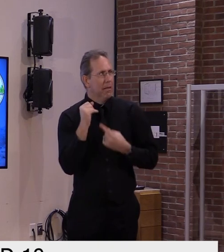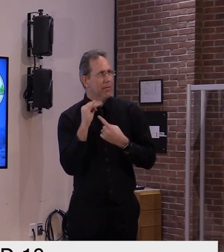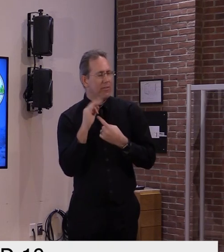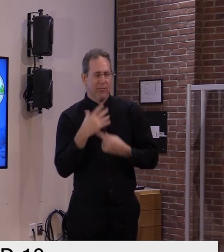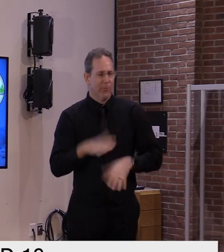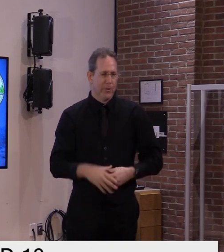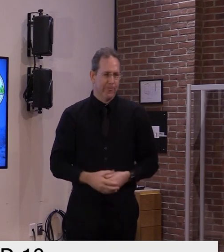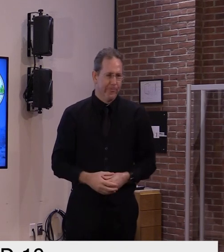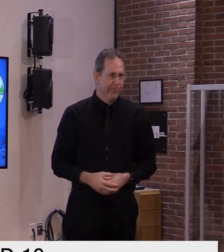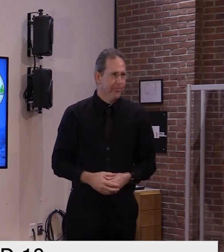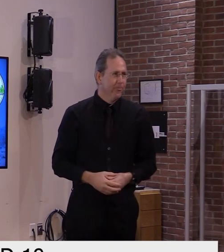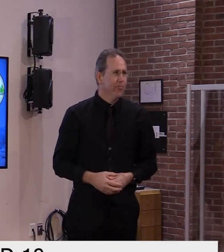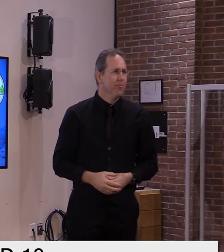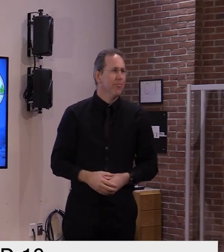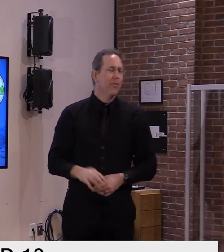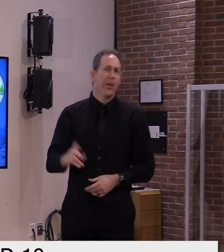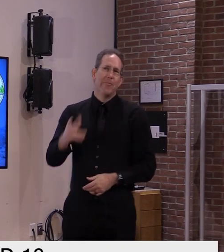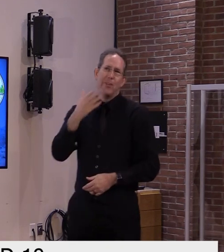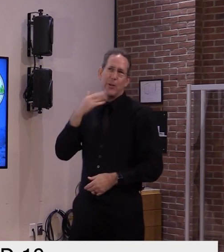Steve, NEKTV?